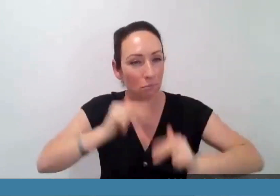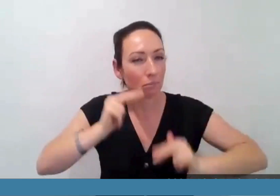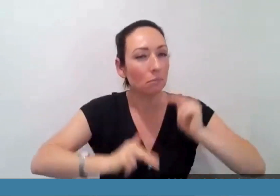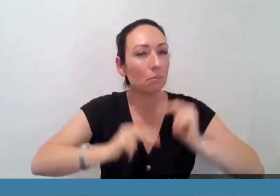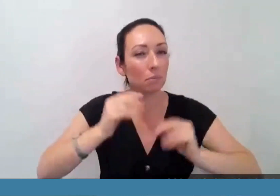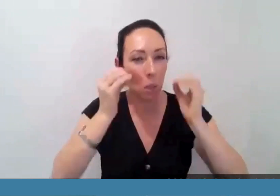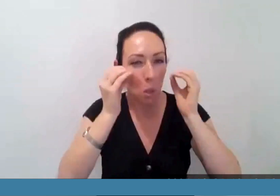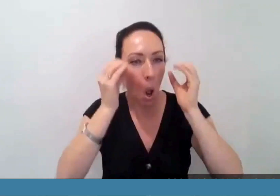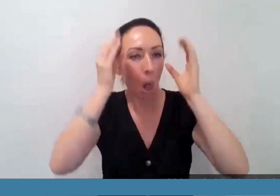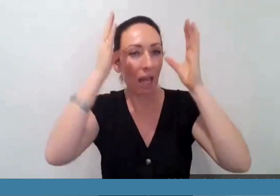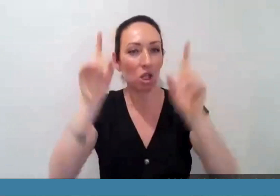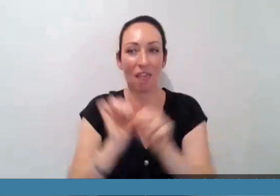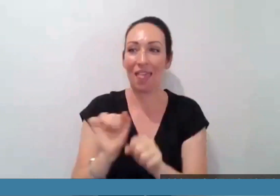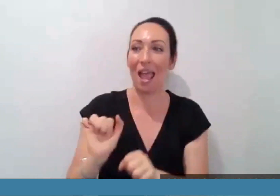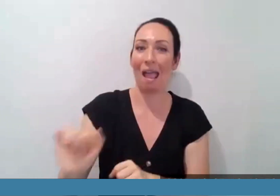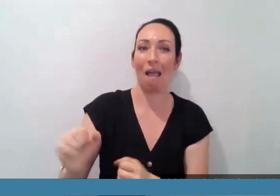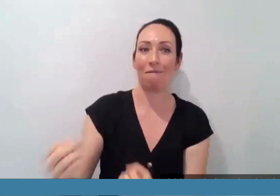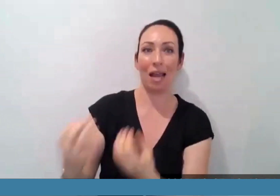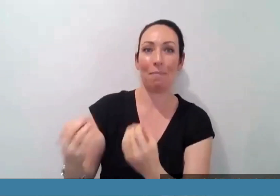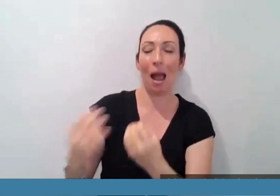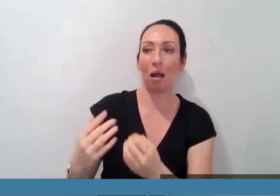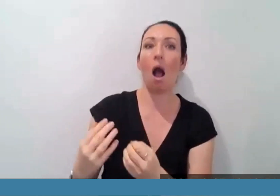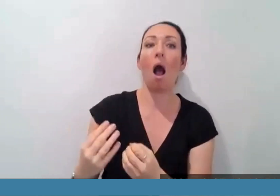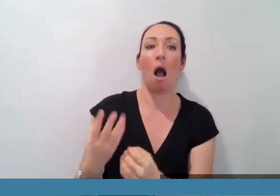with disability had already provided.